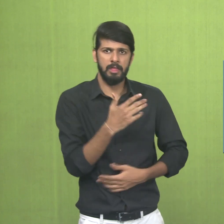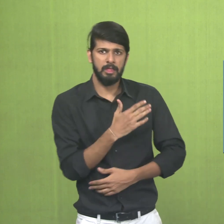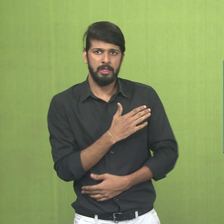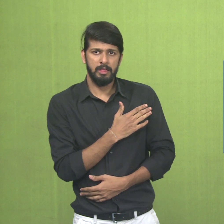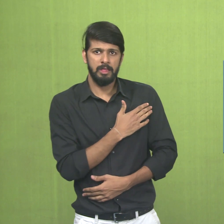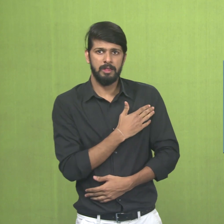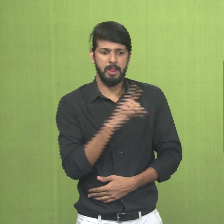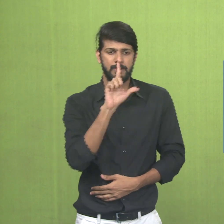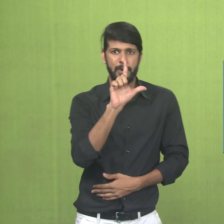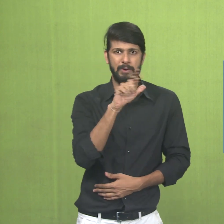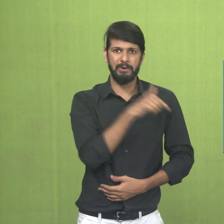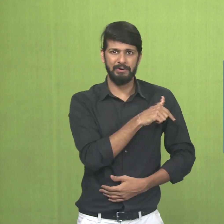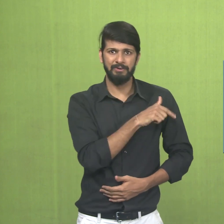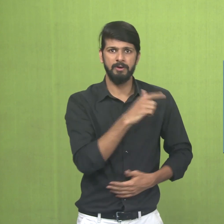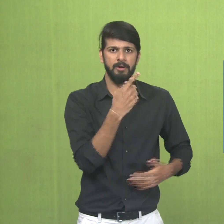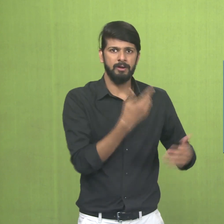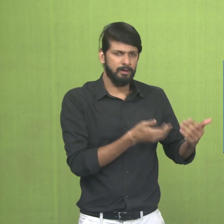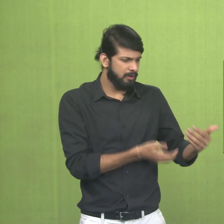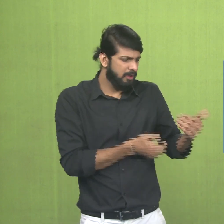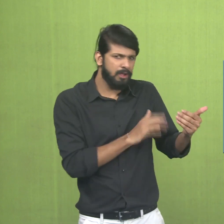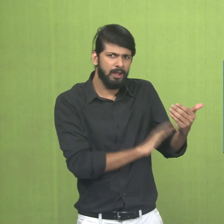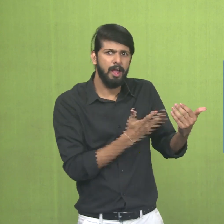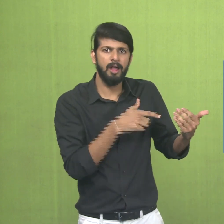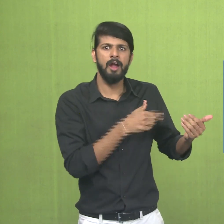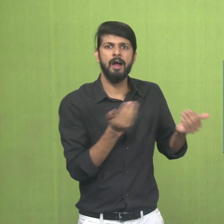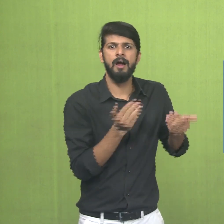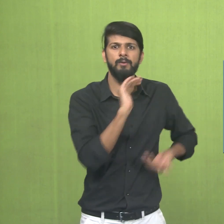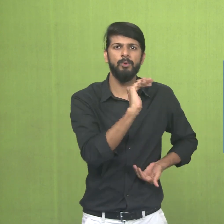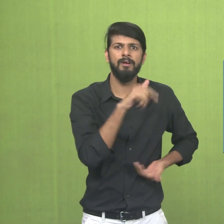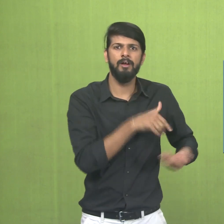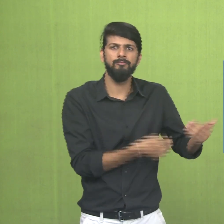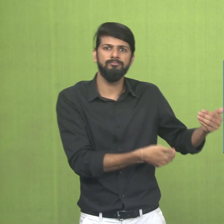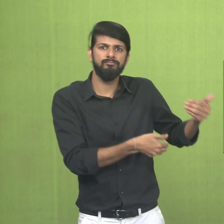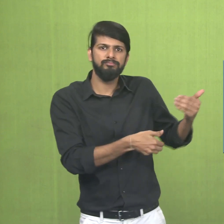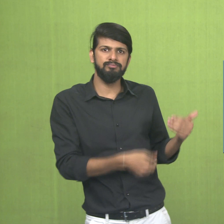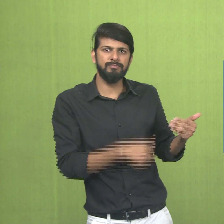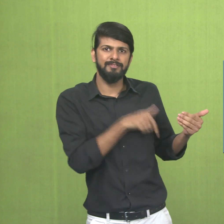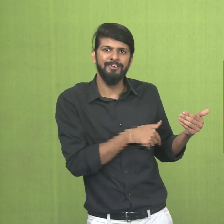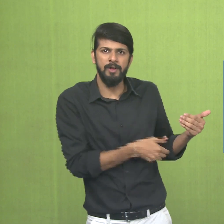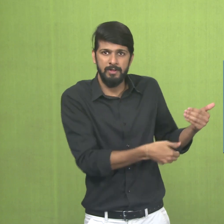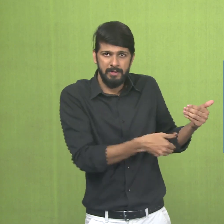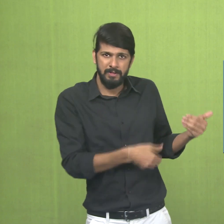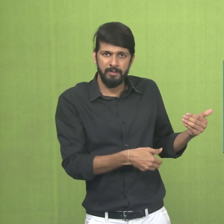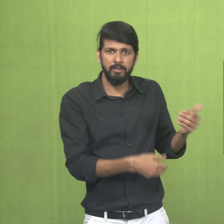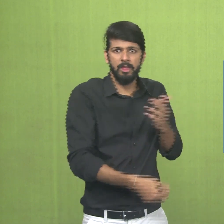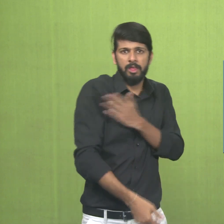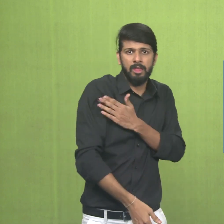In the painting, you see the mother's curvy figure is holding a child in her left